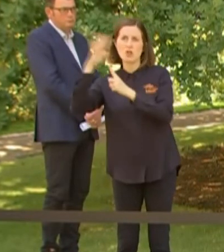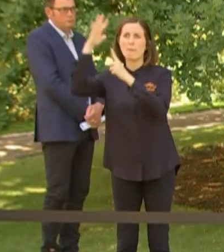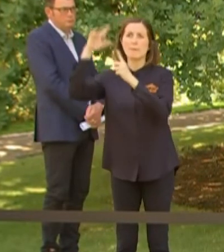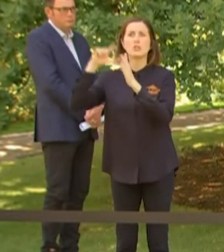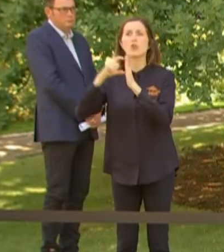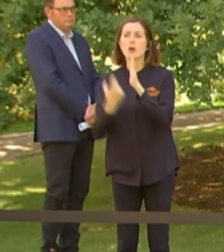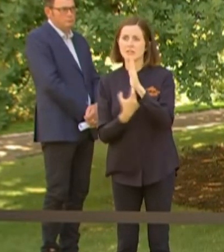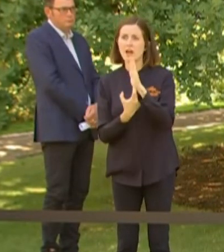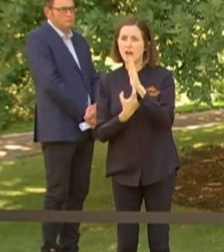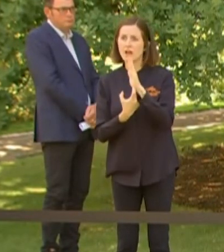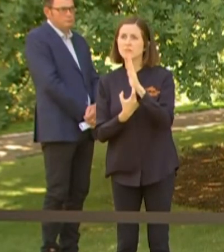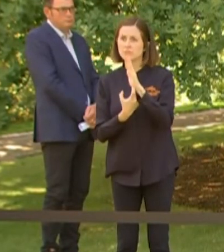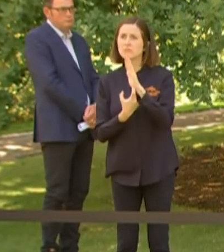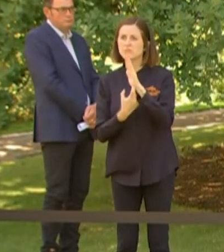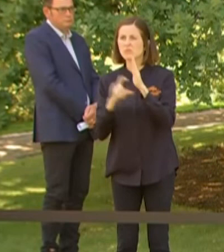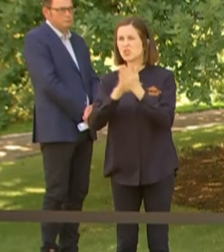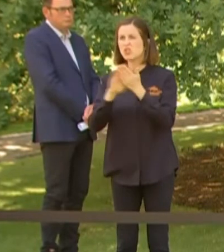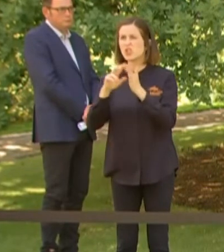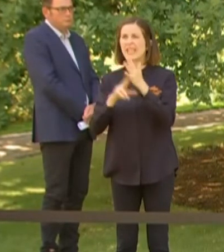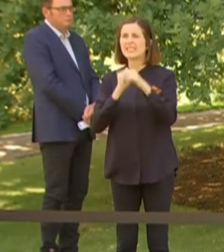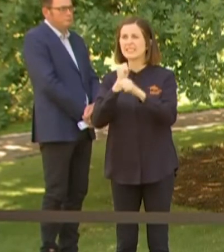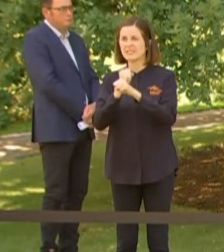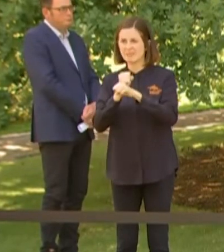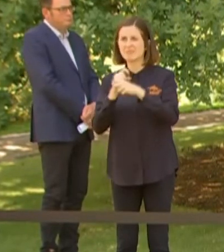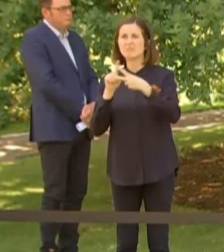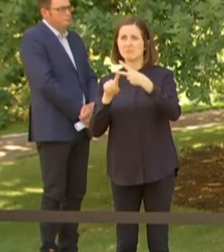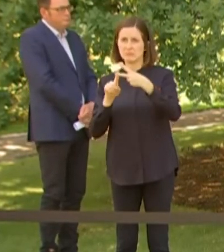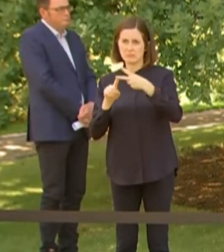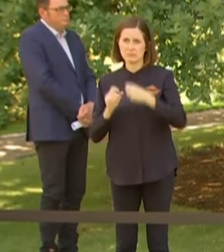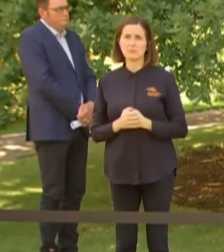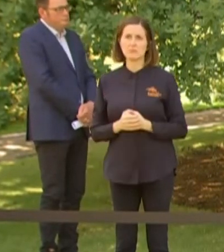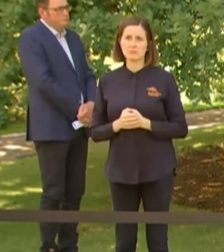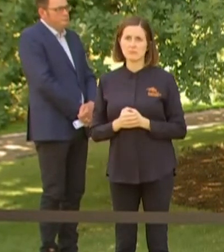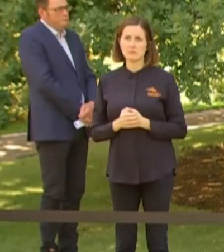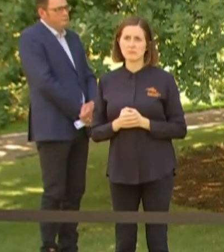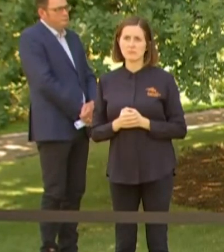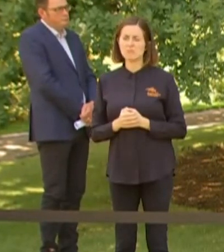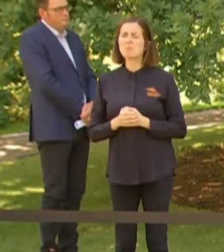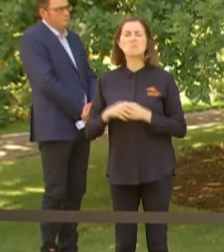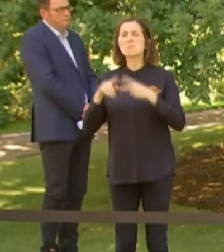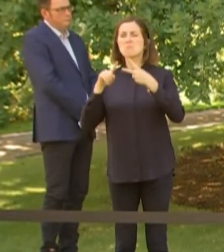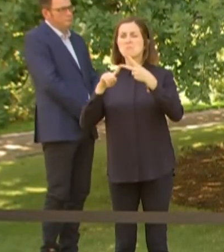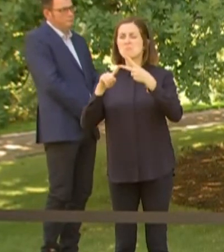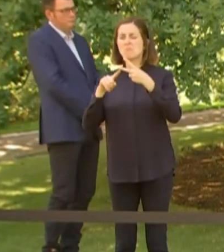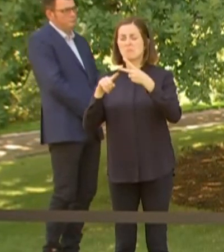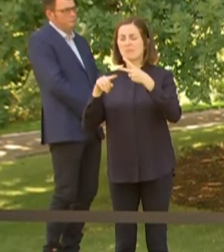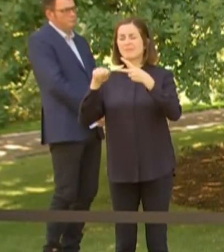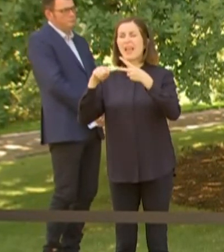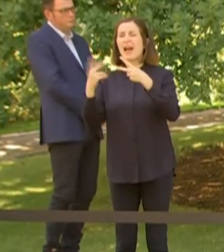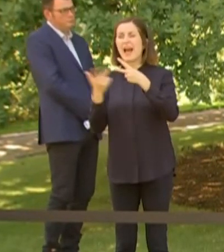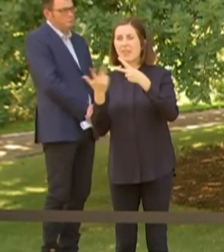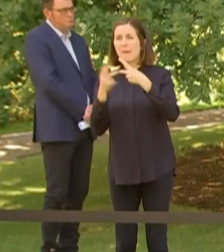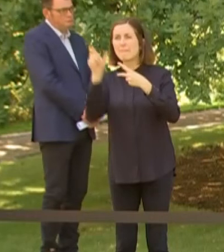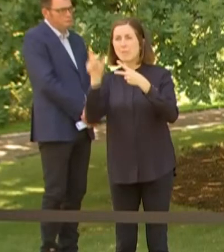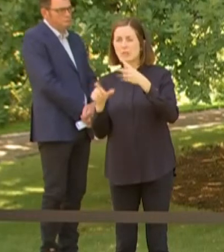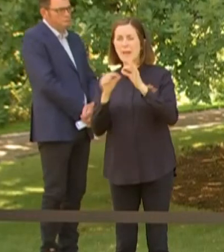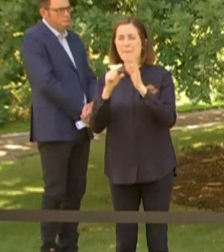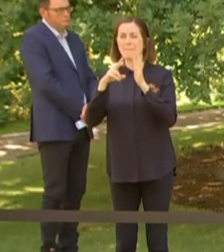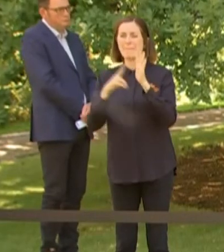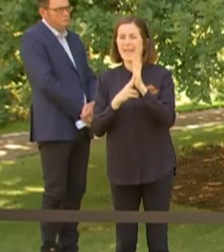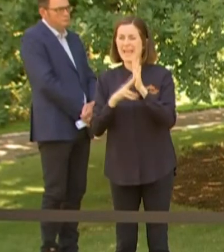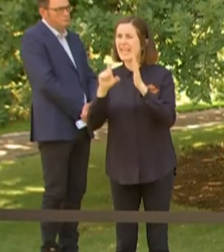a Deputy State Controller. And that person is a person called Ben Cowie, who is an infectious